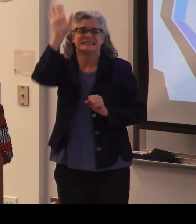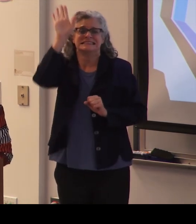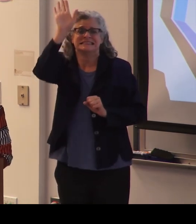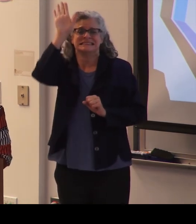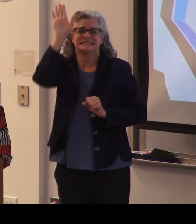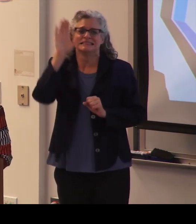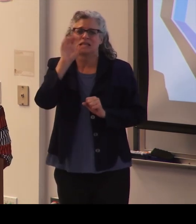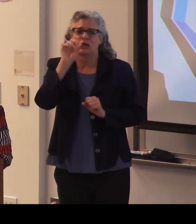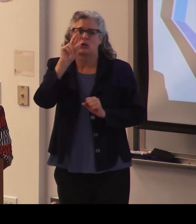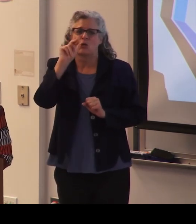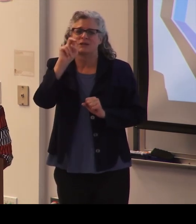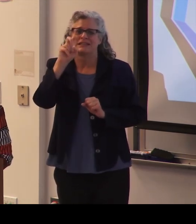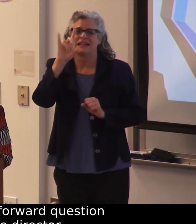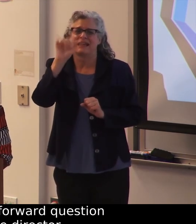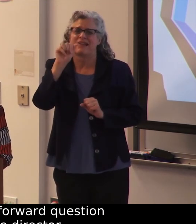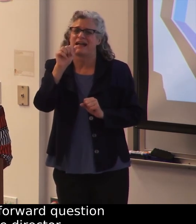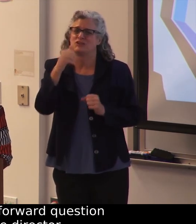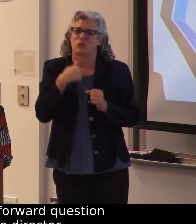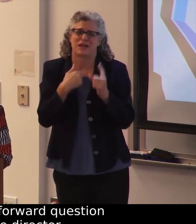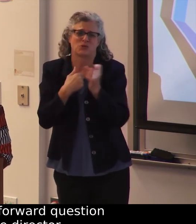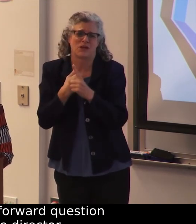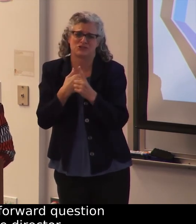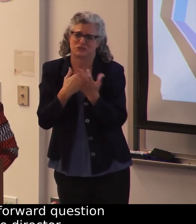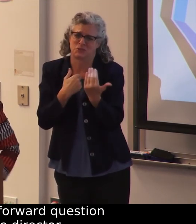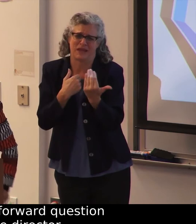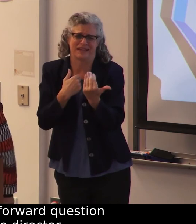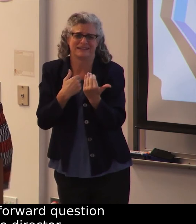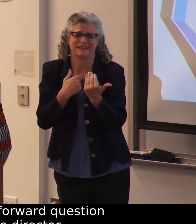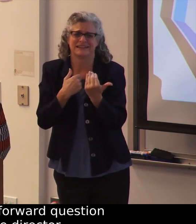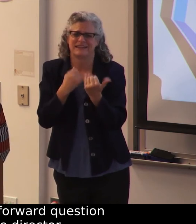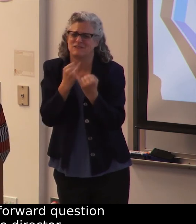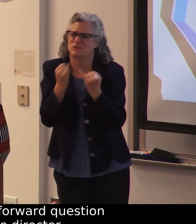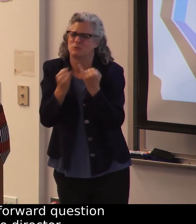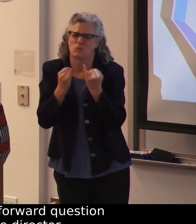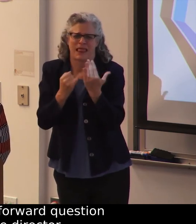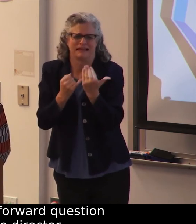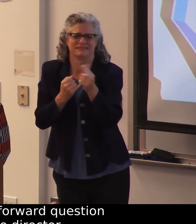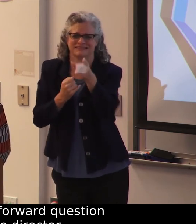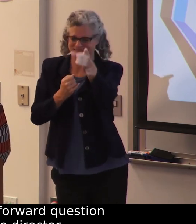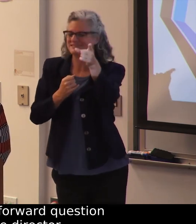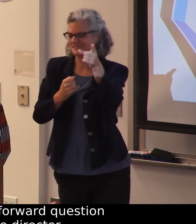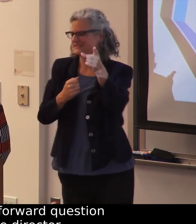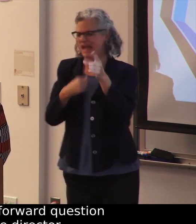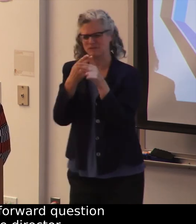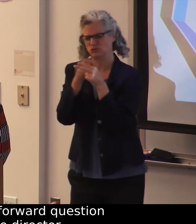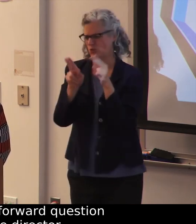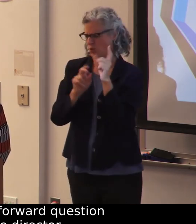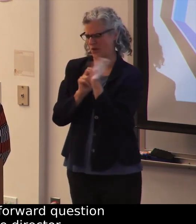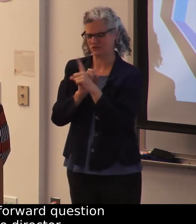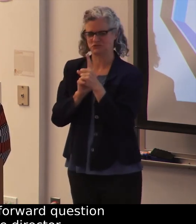Oh, Cornelia, yes. Yeah, let's start Cornelia. Pretty brief and a straightforward question.